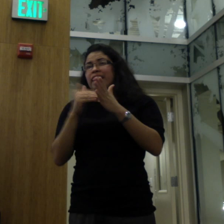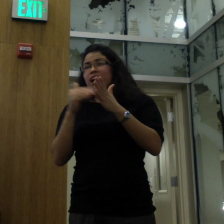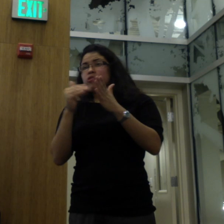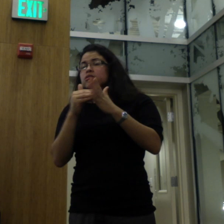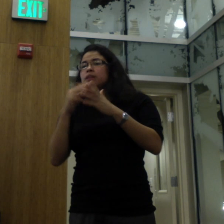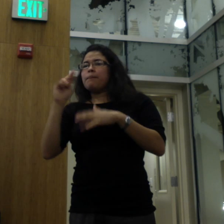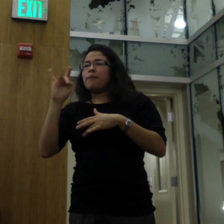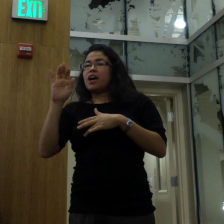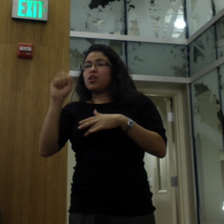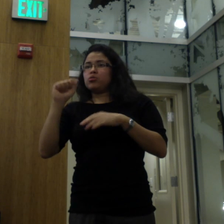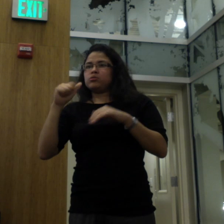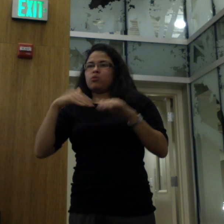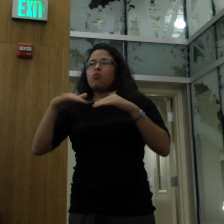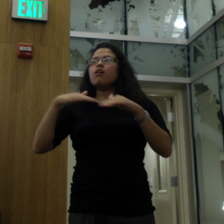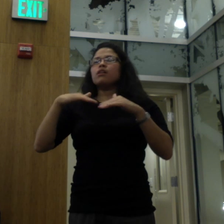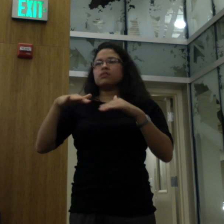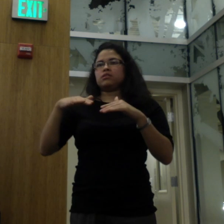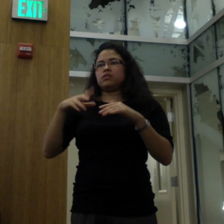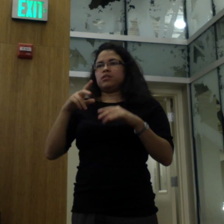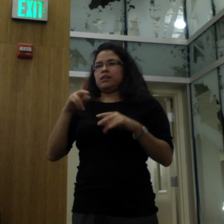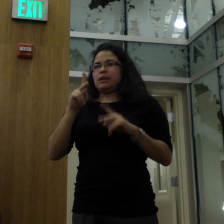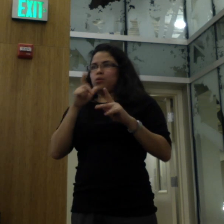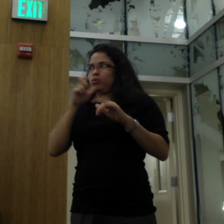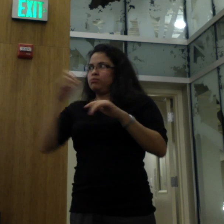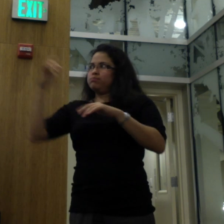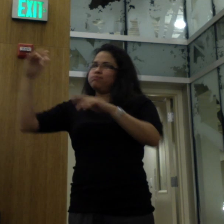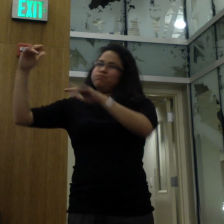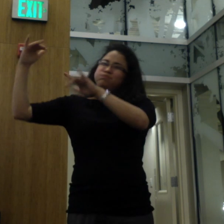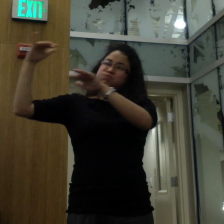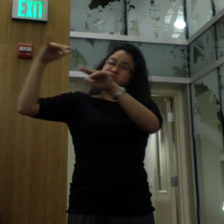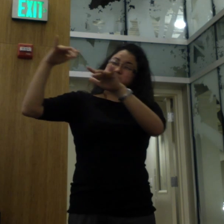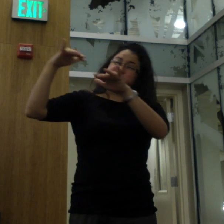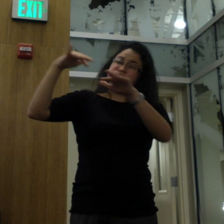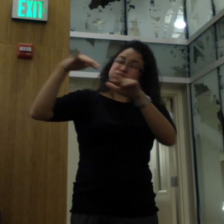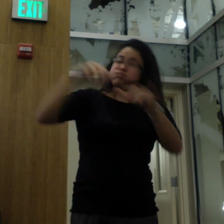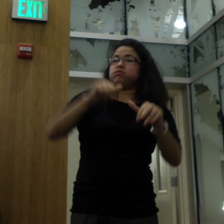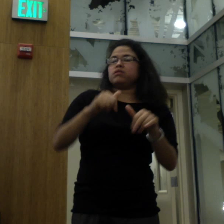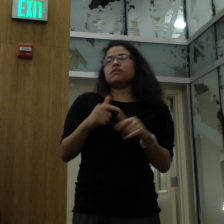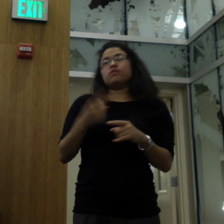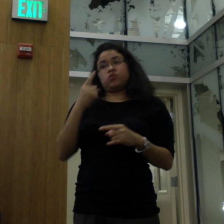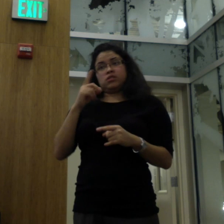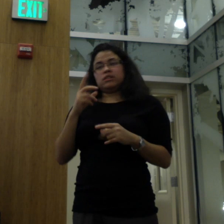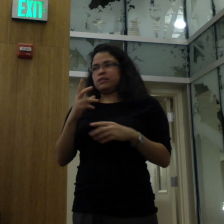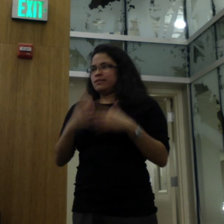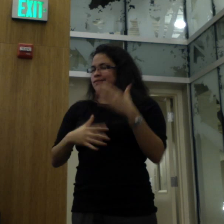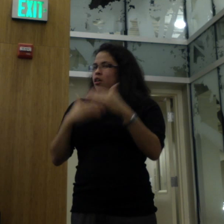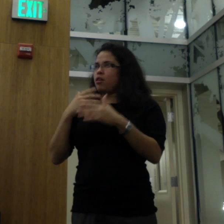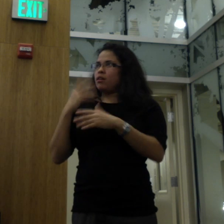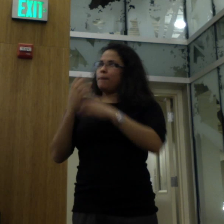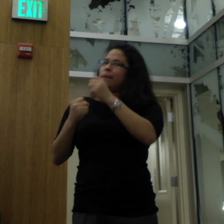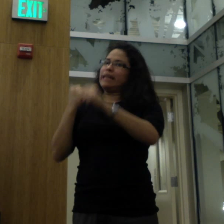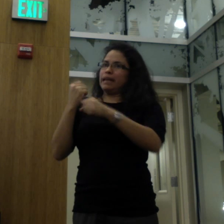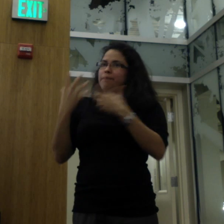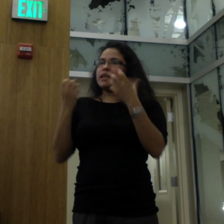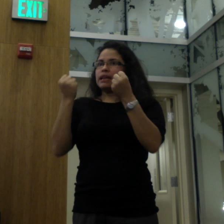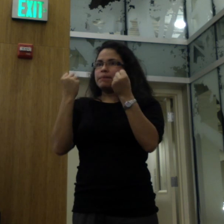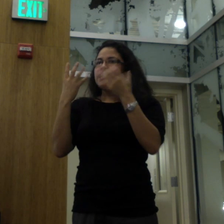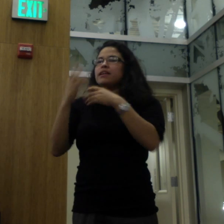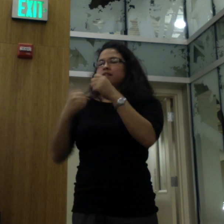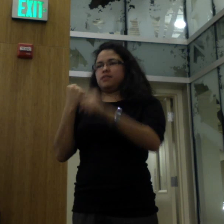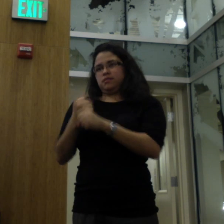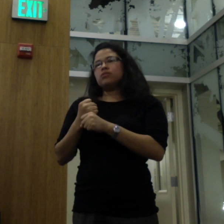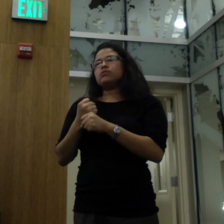been happening since the beginning of time. We are not as fit as we once were for that human migration.